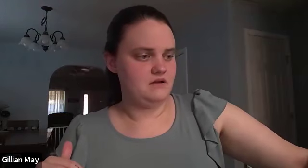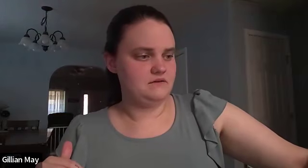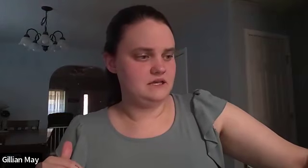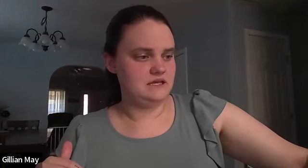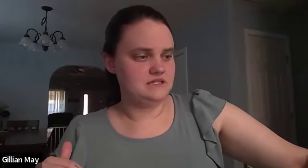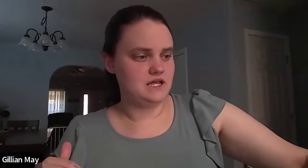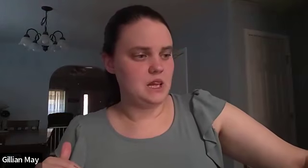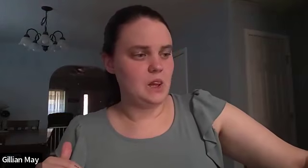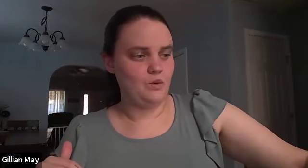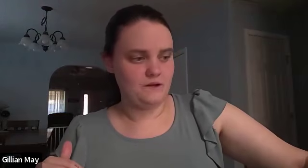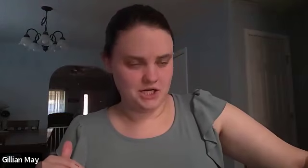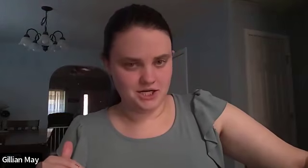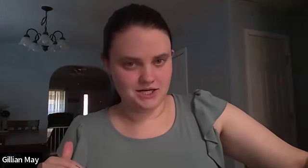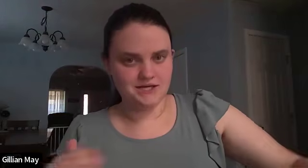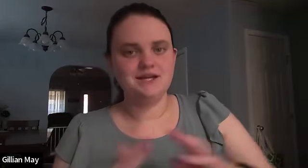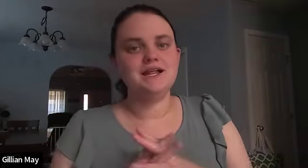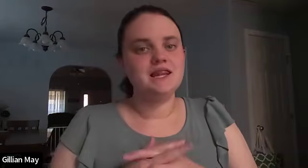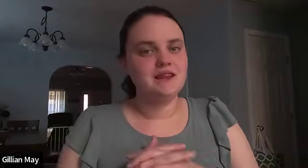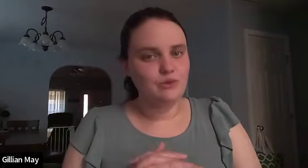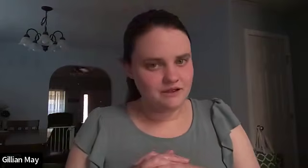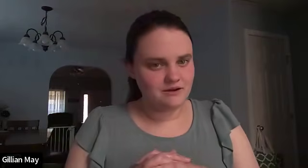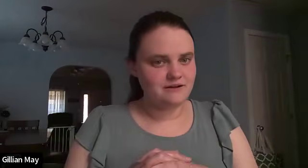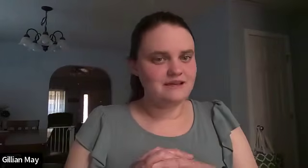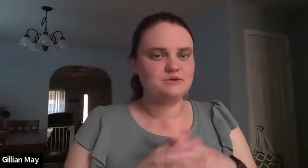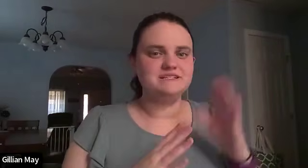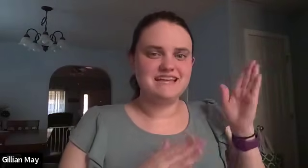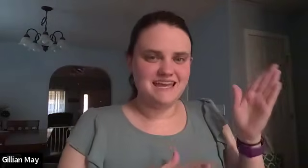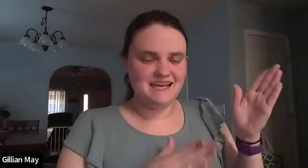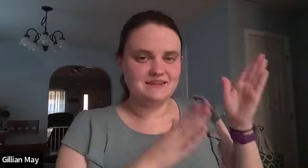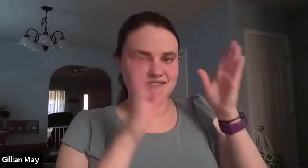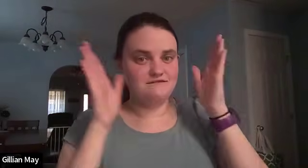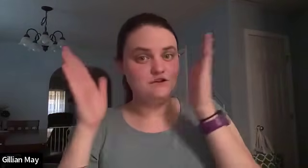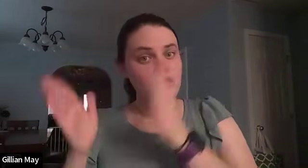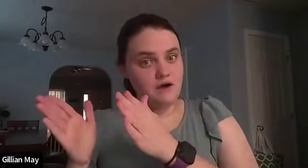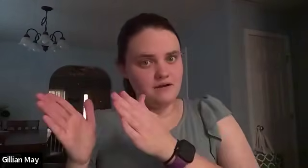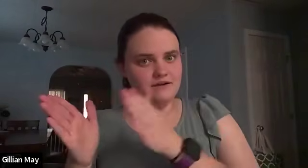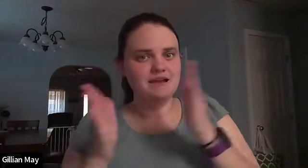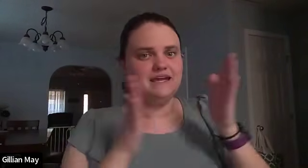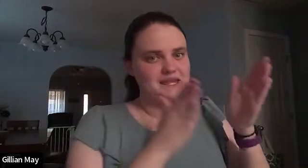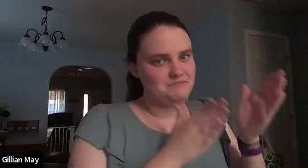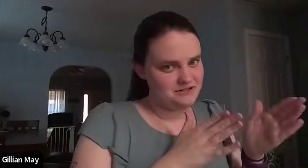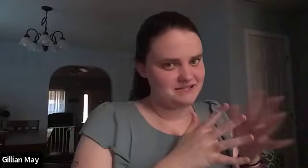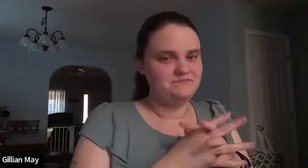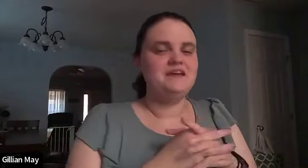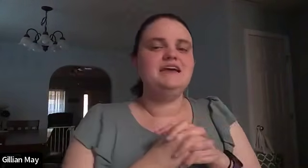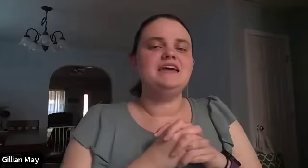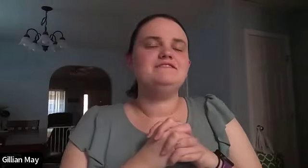have is lawyer. Lawyer is going to take the sign for law and then person. And if